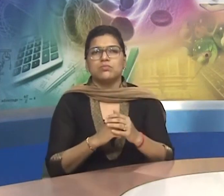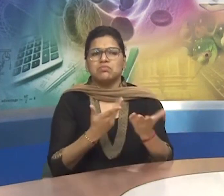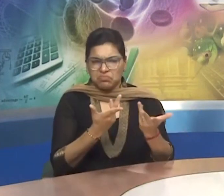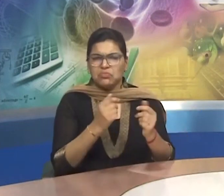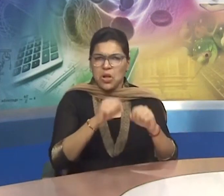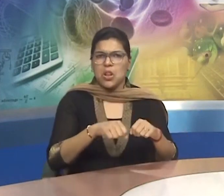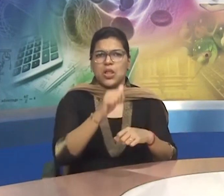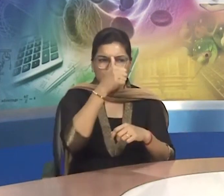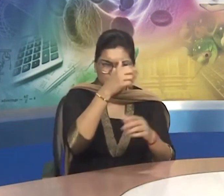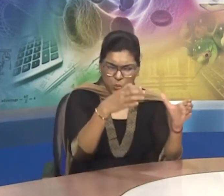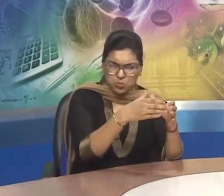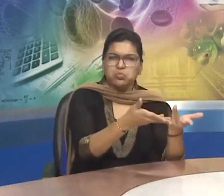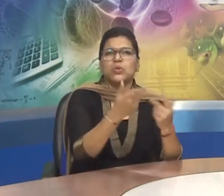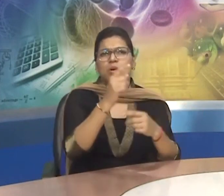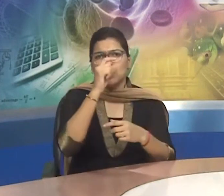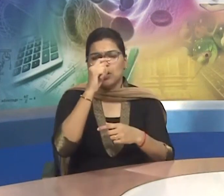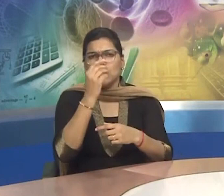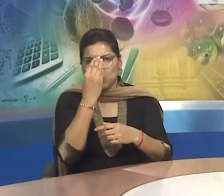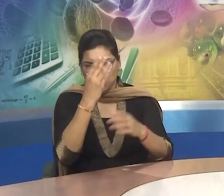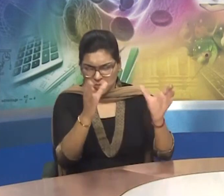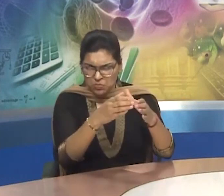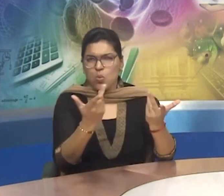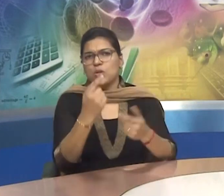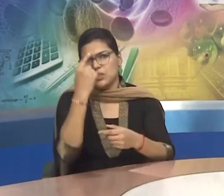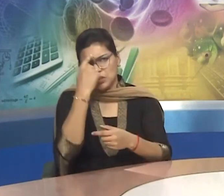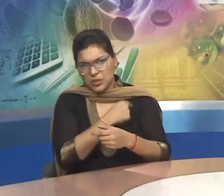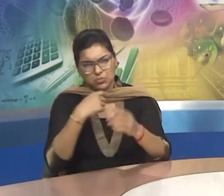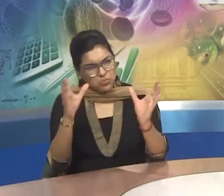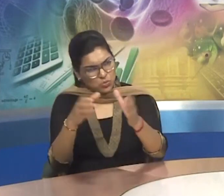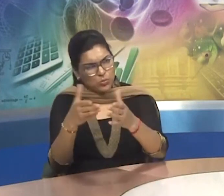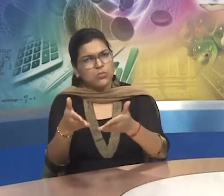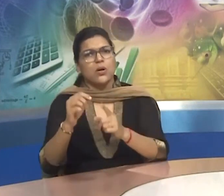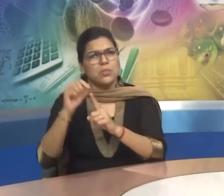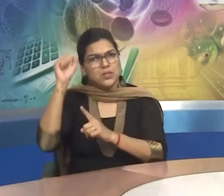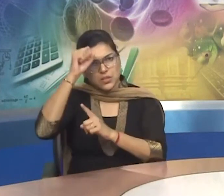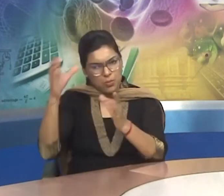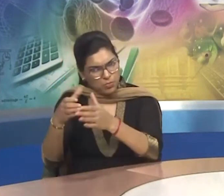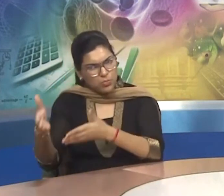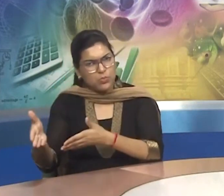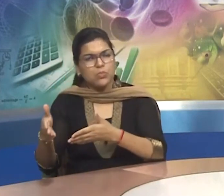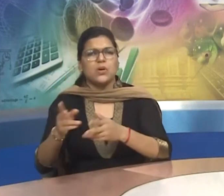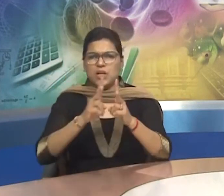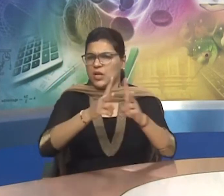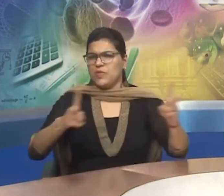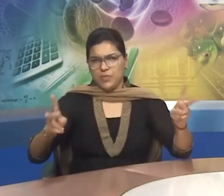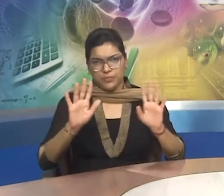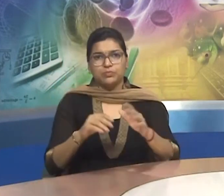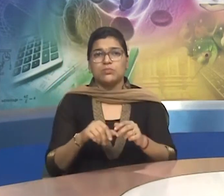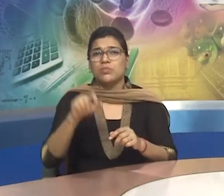that we cannot prevent any person from worshipping in place of public worship.